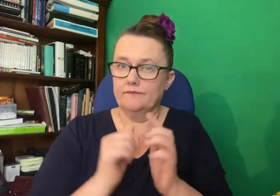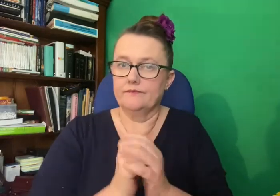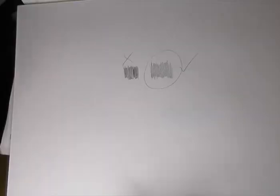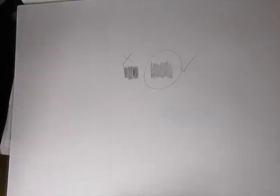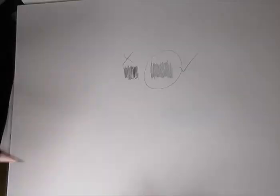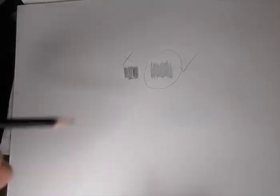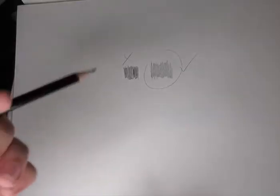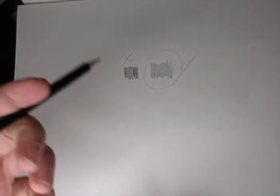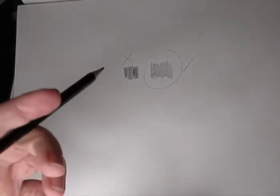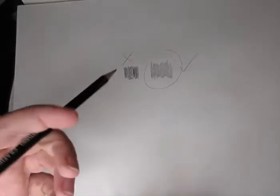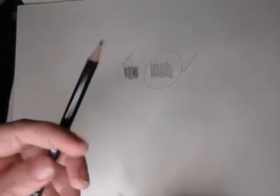round.